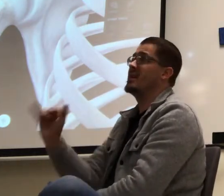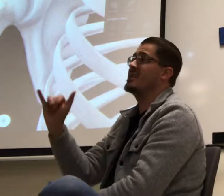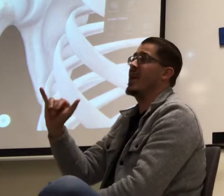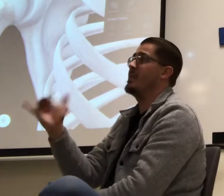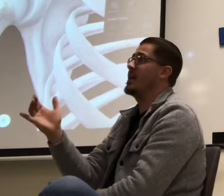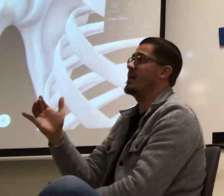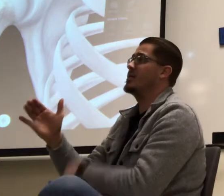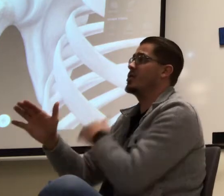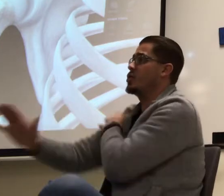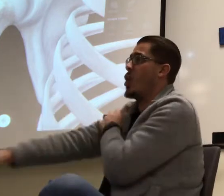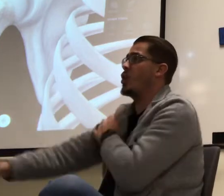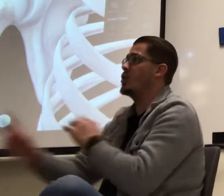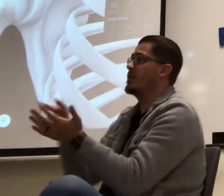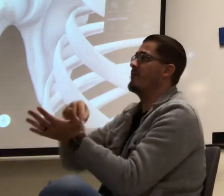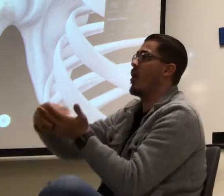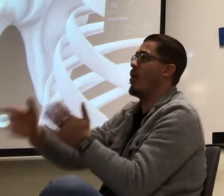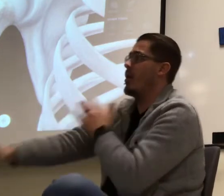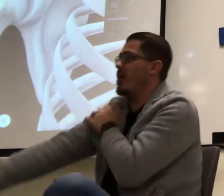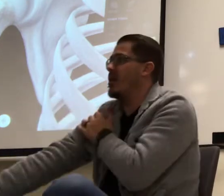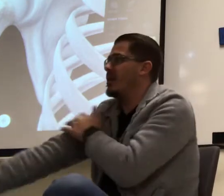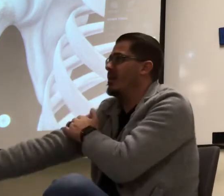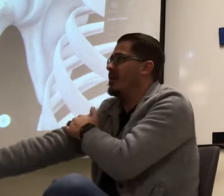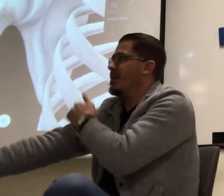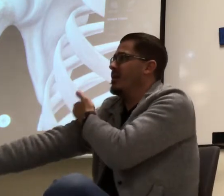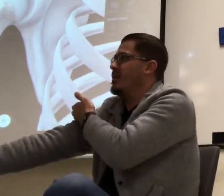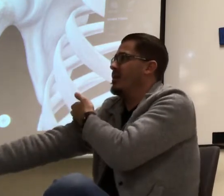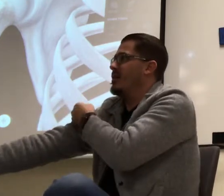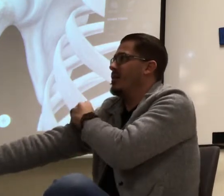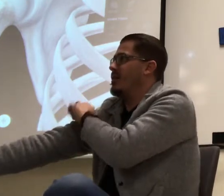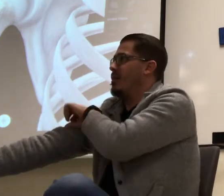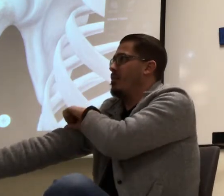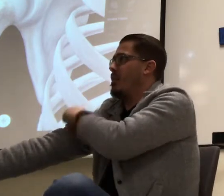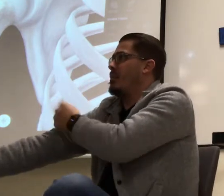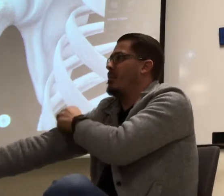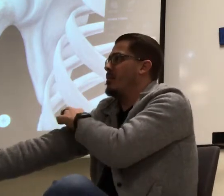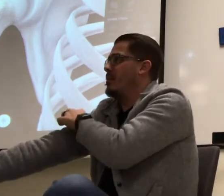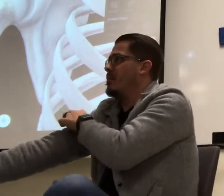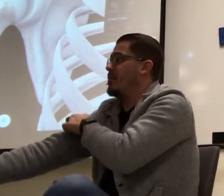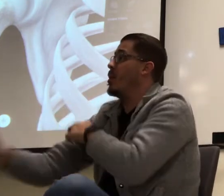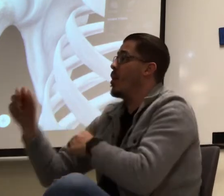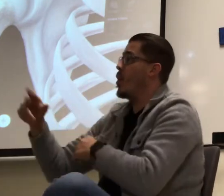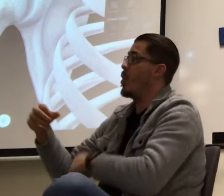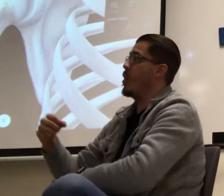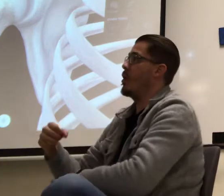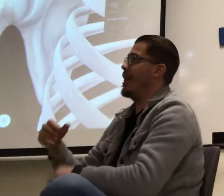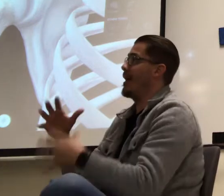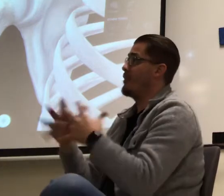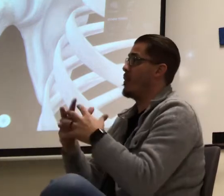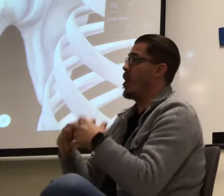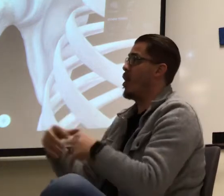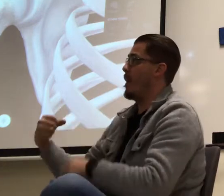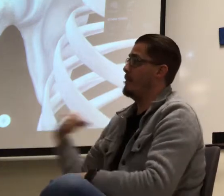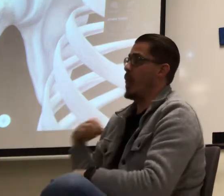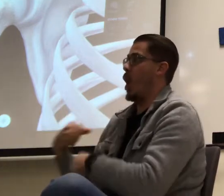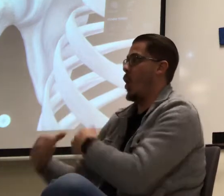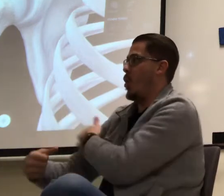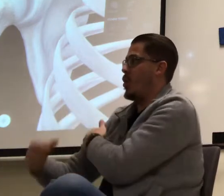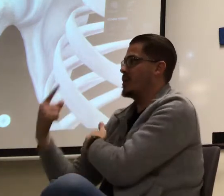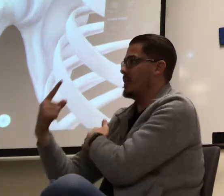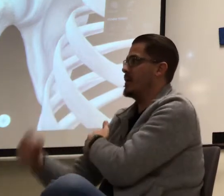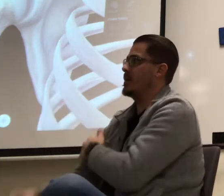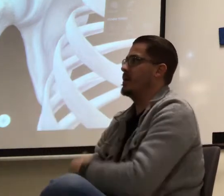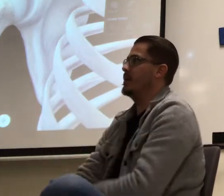as the shoulder separation, just kind of fall in outstretched hand. Okay. Or receive a blow, like football, something, Okay. yeah.